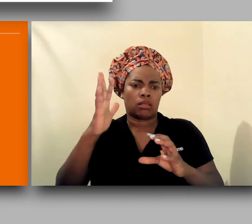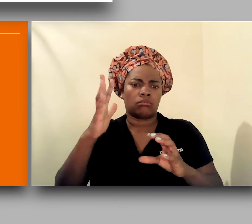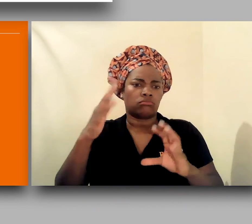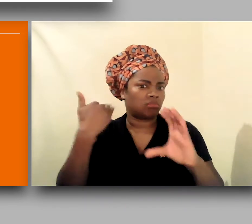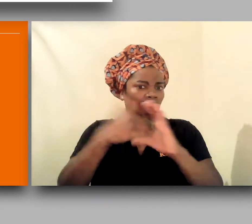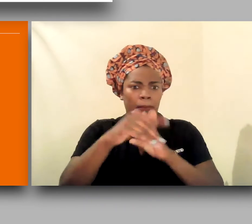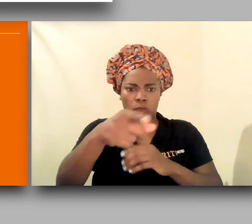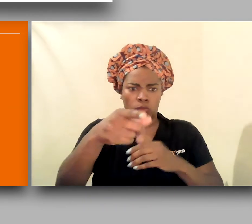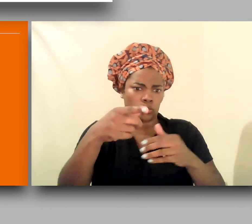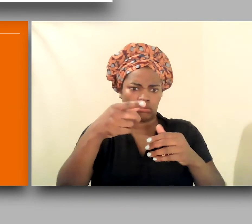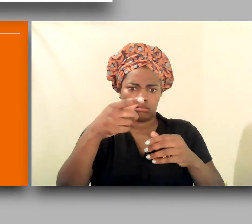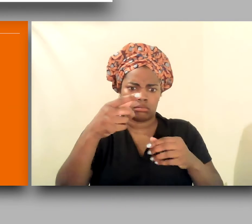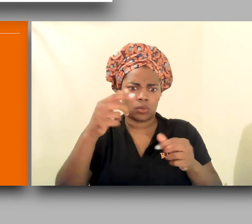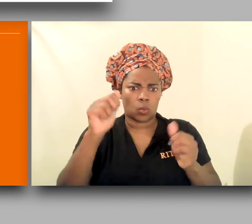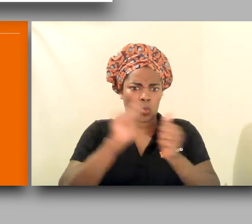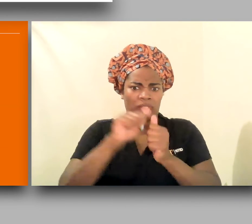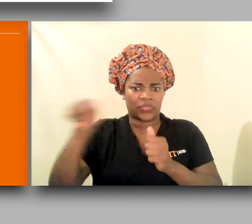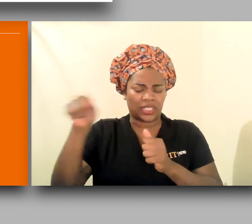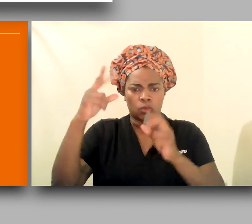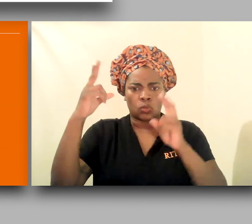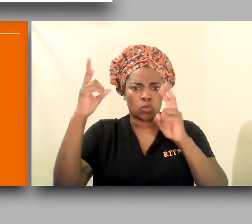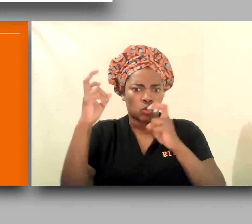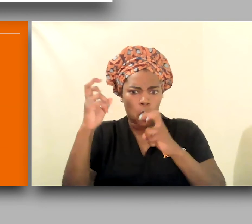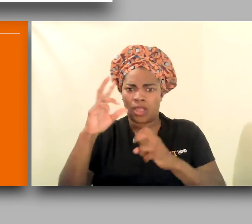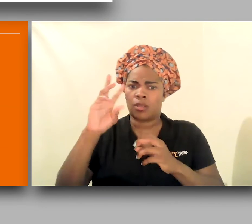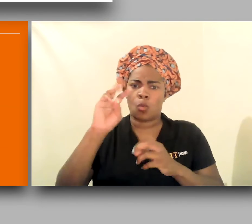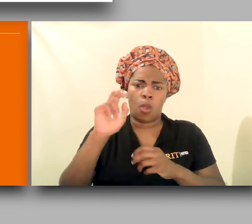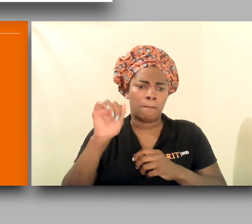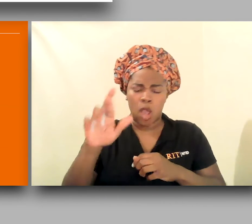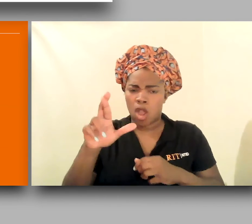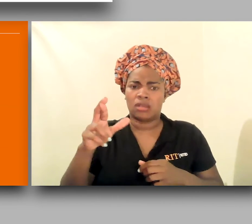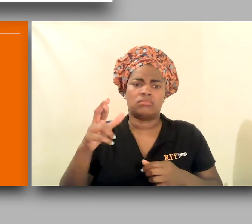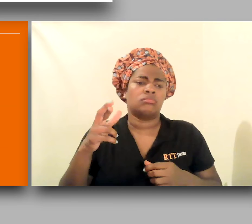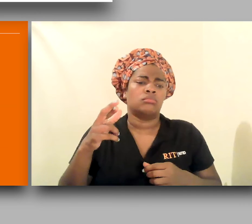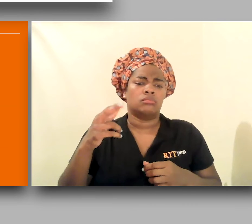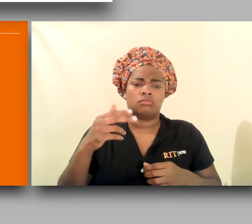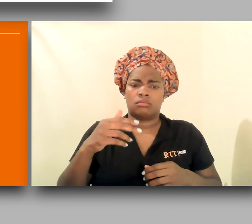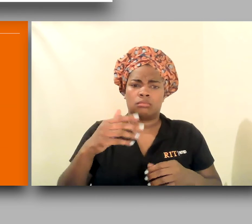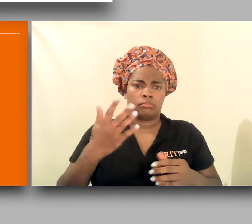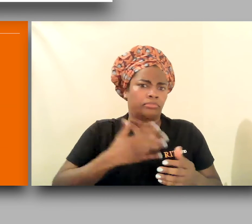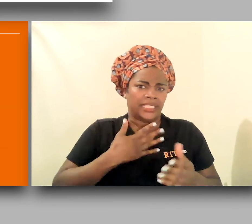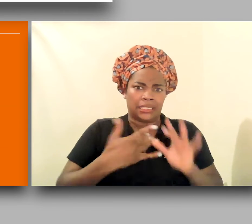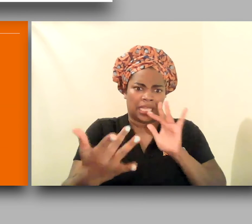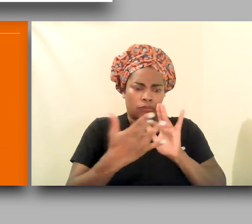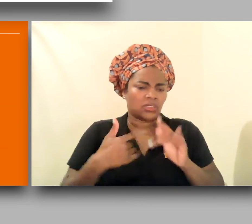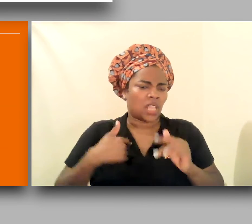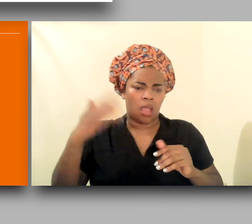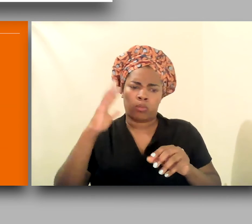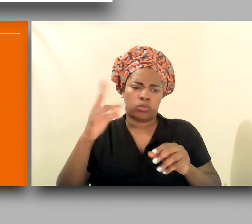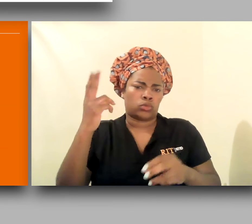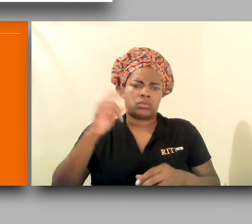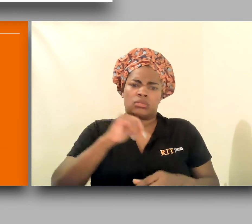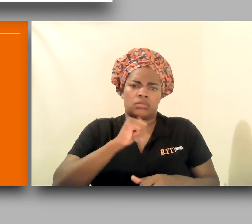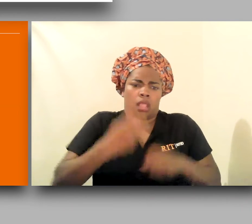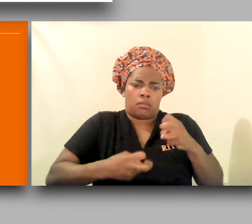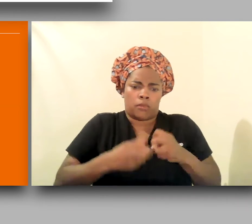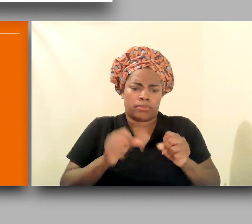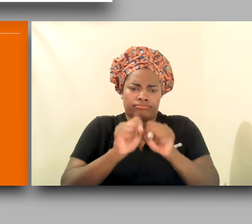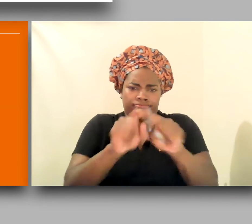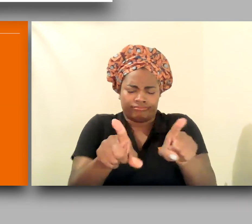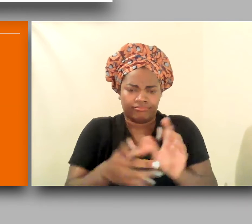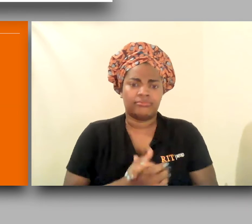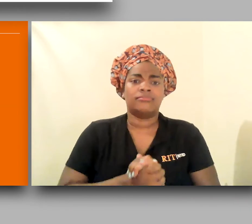want to see the recording of the webinar again, certainly ask and we can send it to you because it is being recorded.